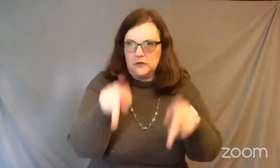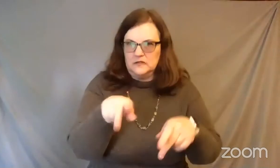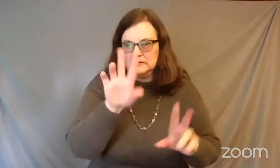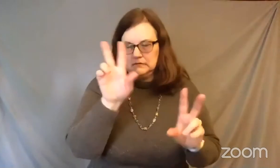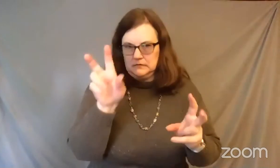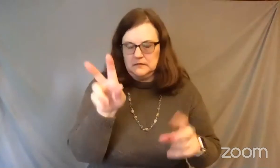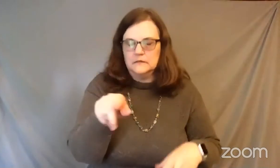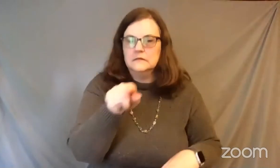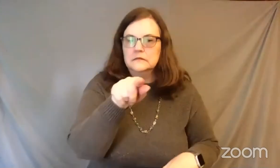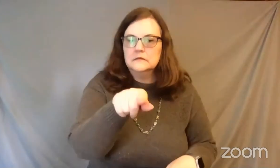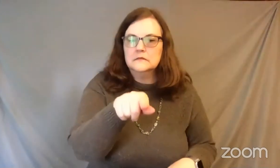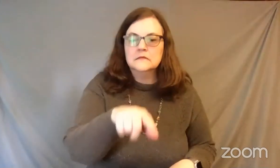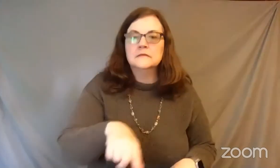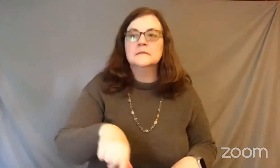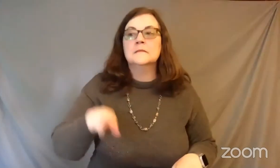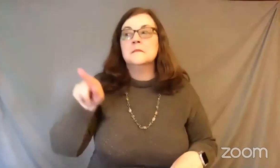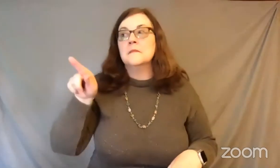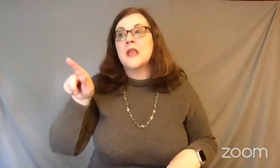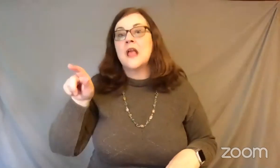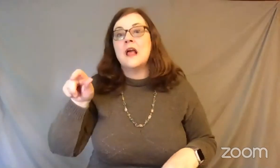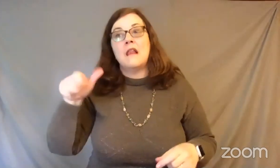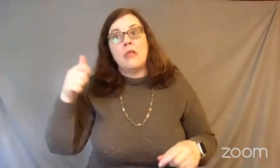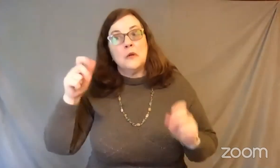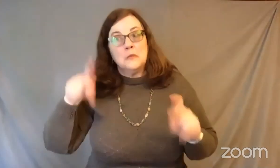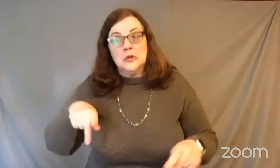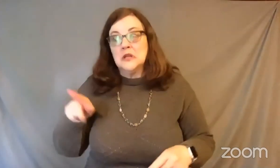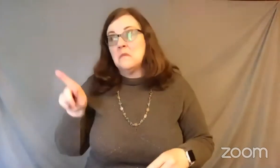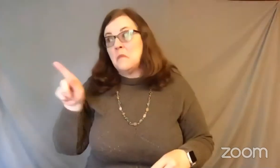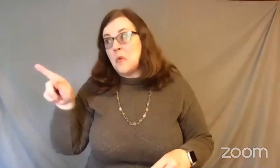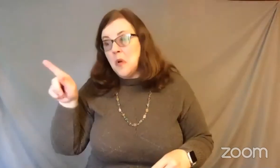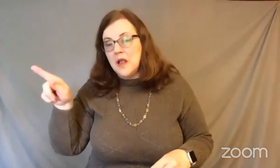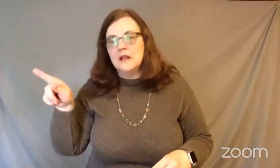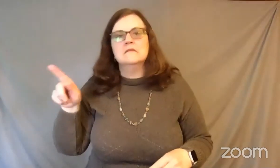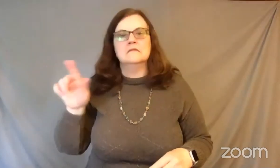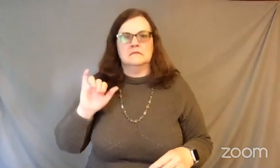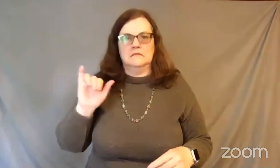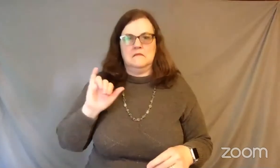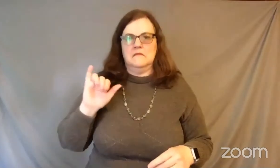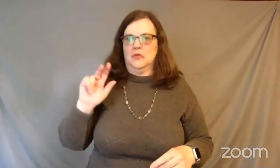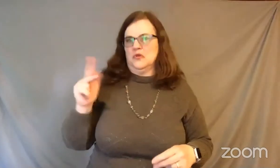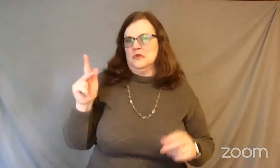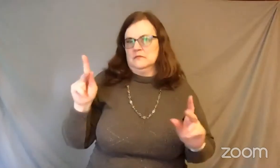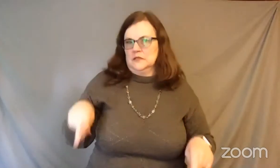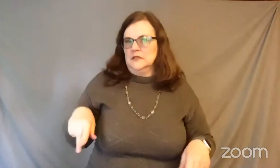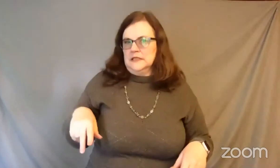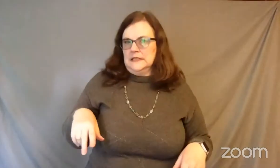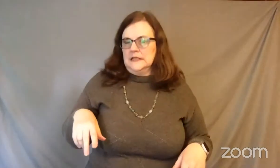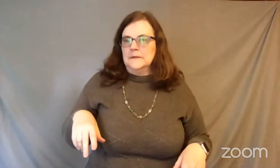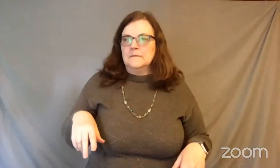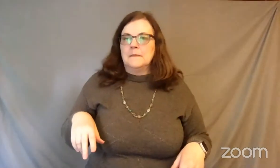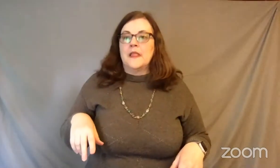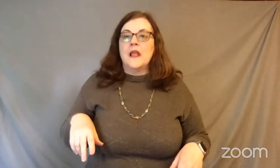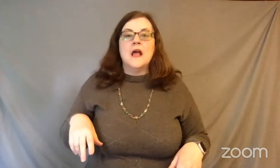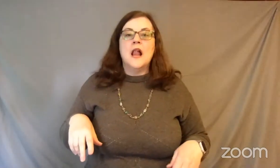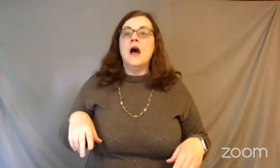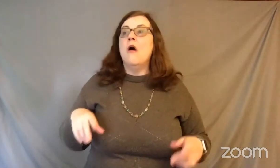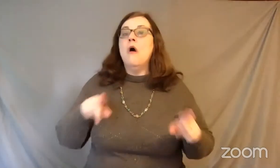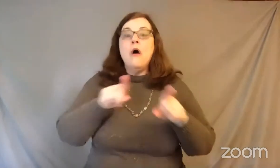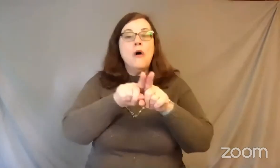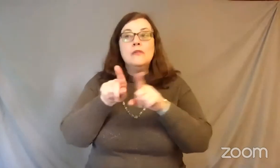would in a spoken language, in English, for example, would be called you. A third party could be pointed to and be